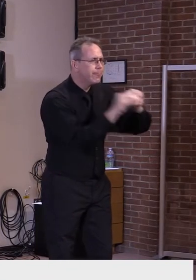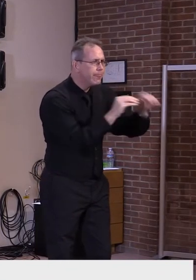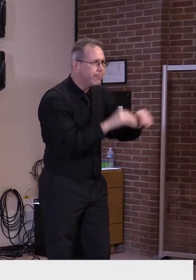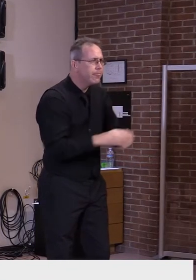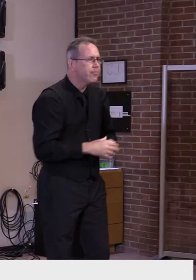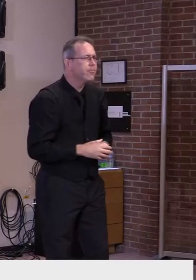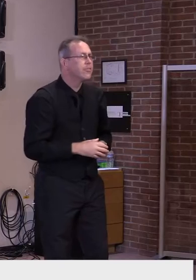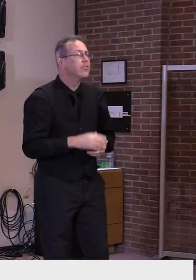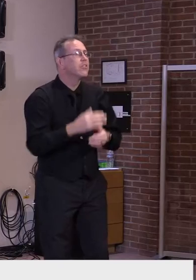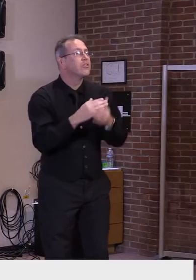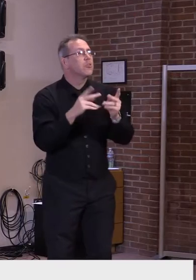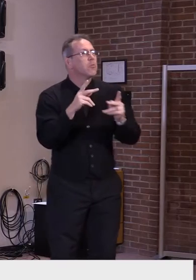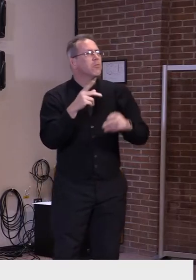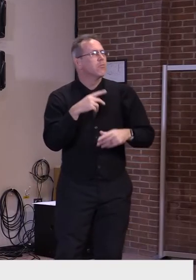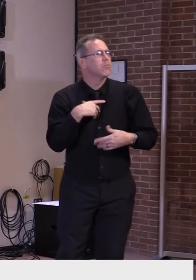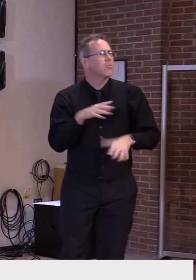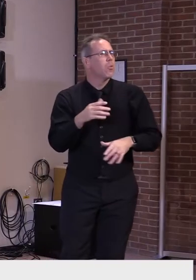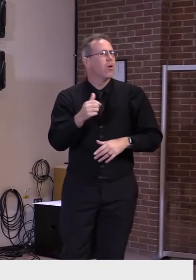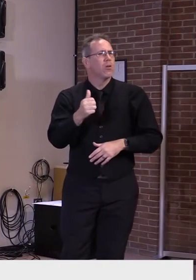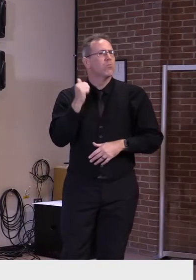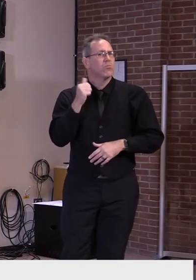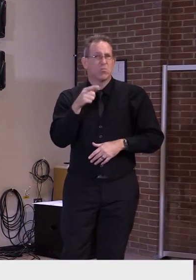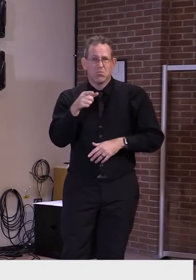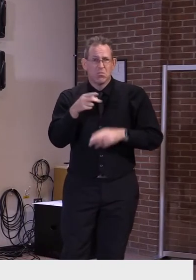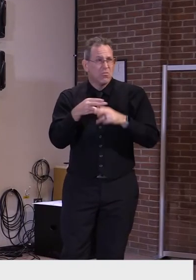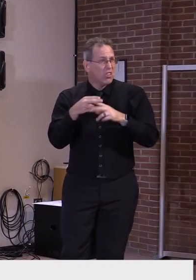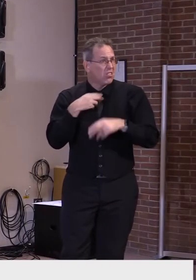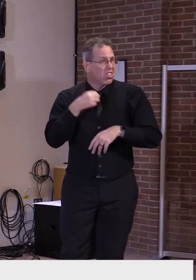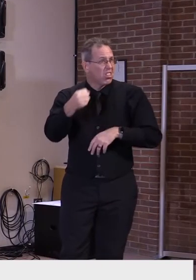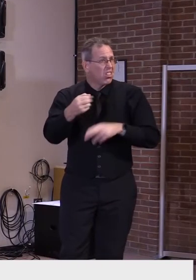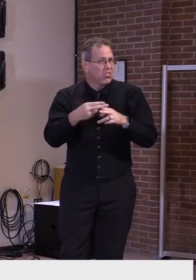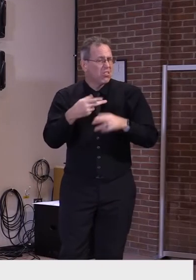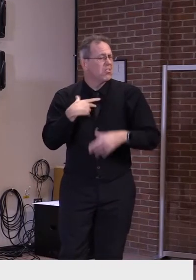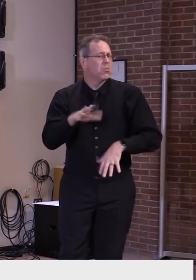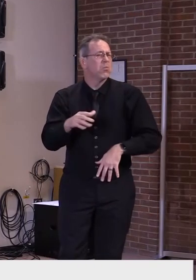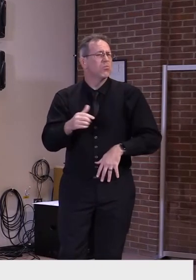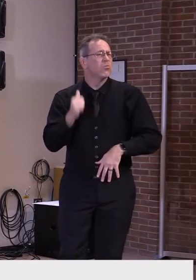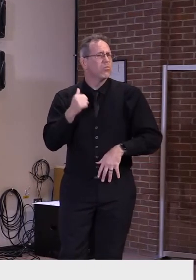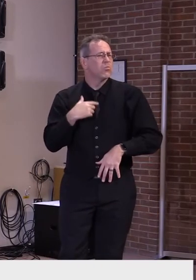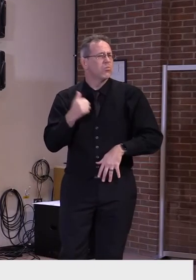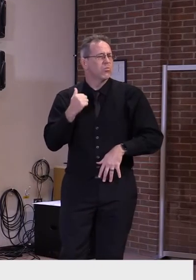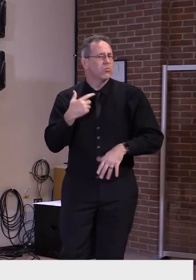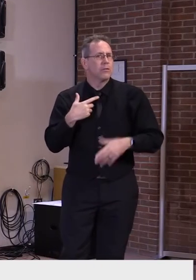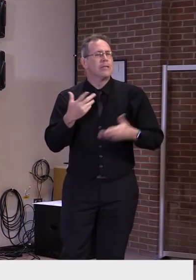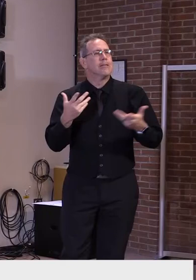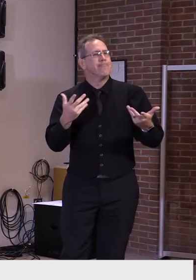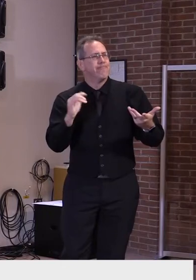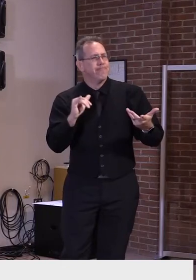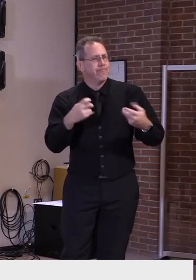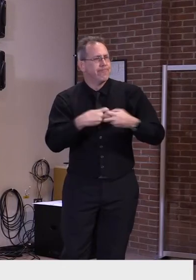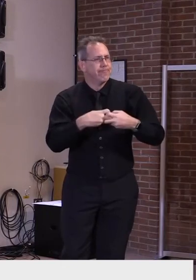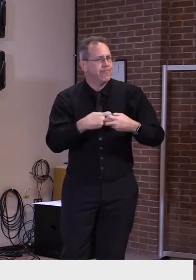aspect of what we're finding as well. All right, thank you very much.